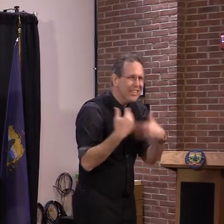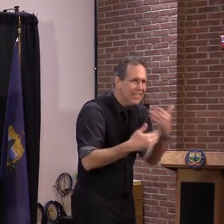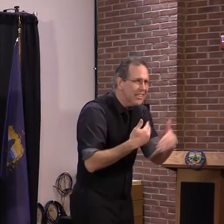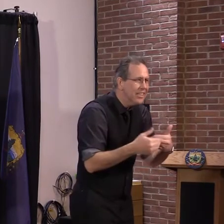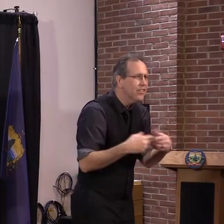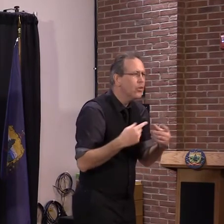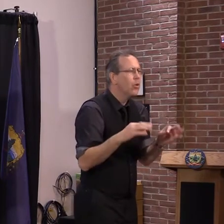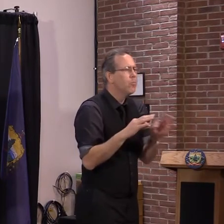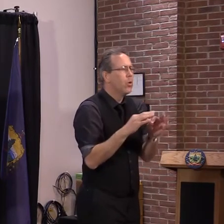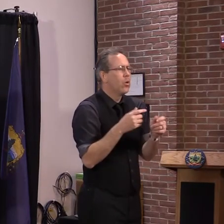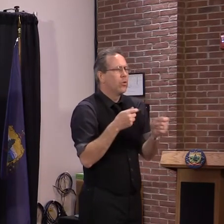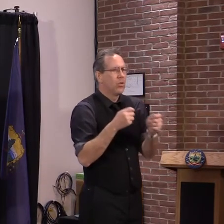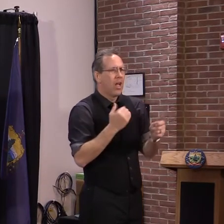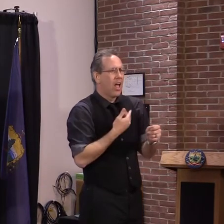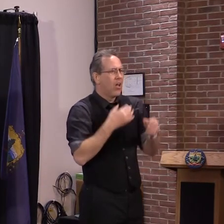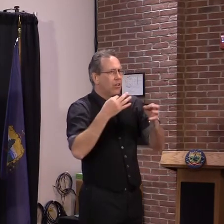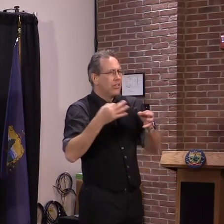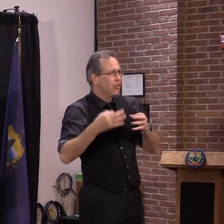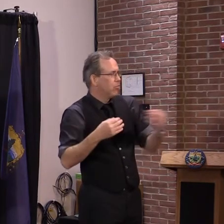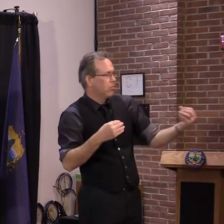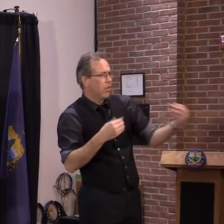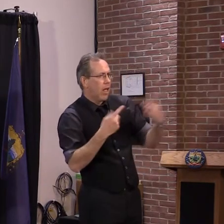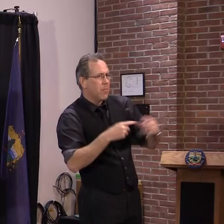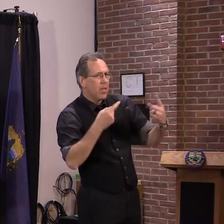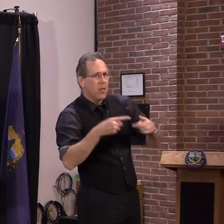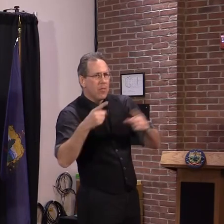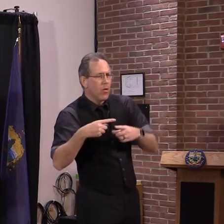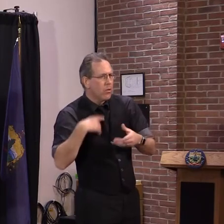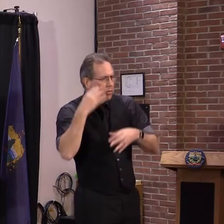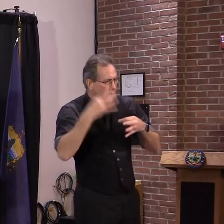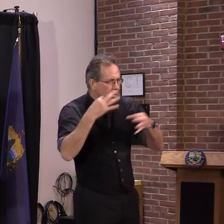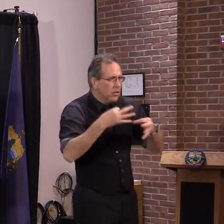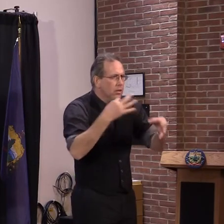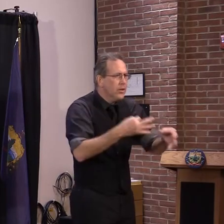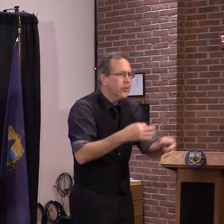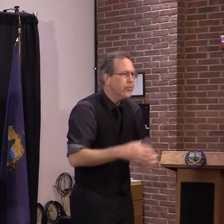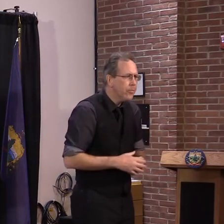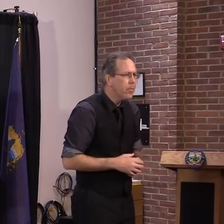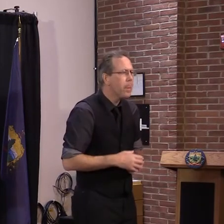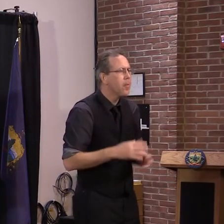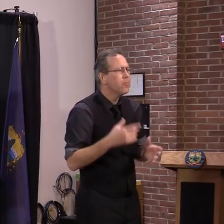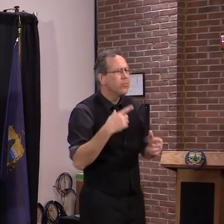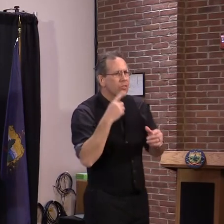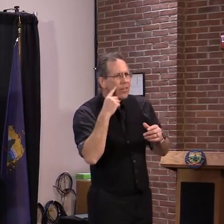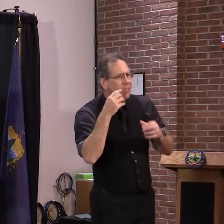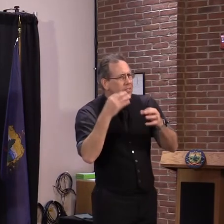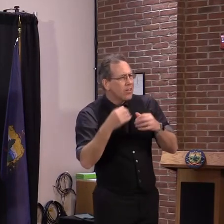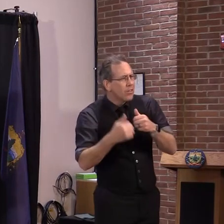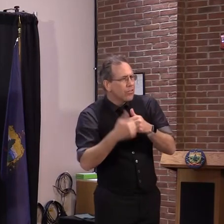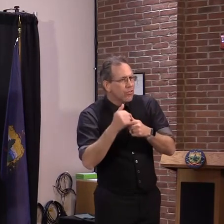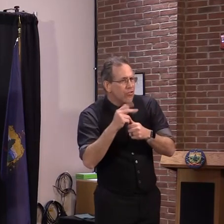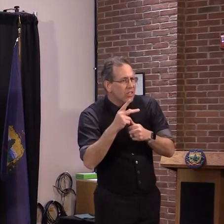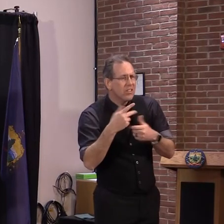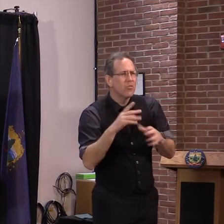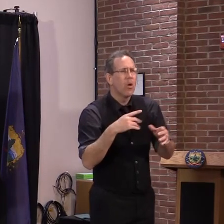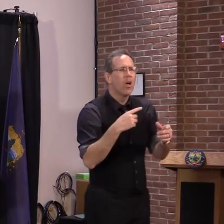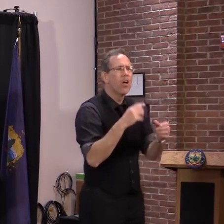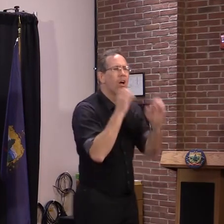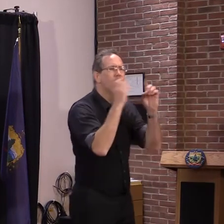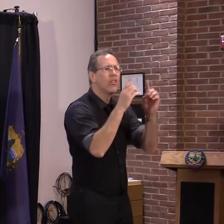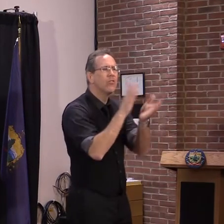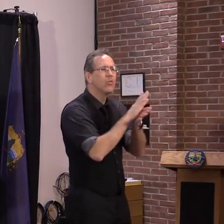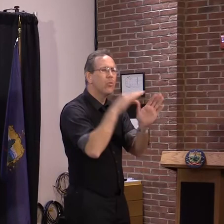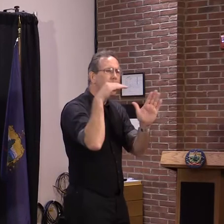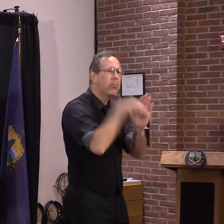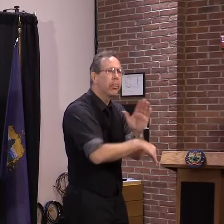making. The other one is the idea of risk to students from an educational perspective. And that also is a linear,